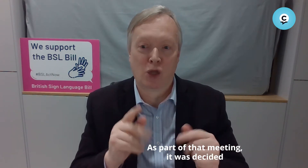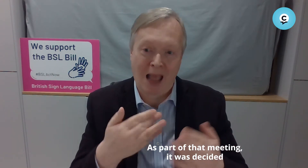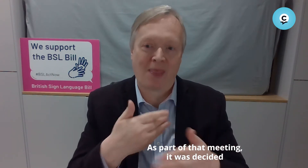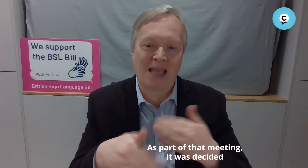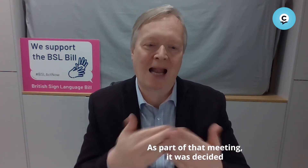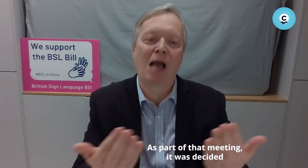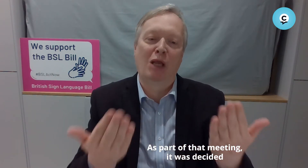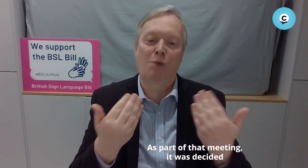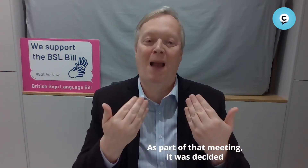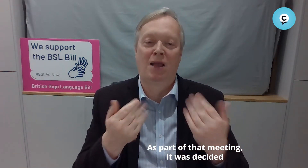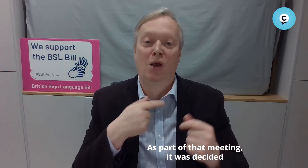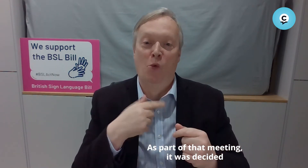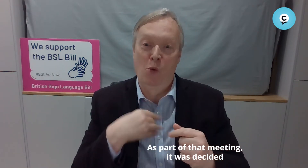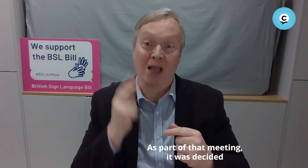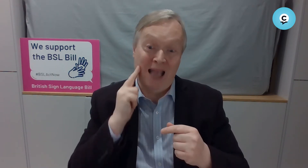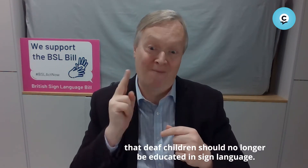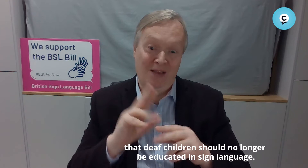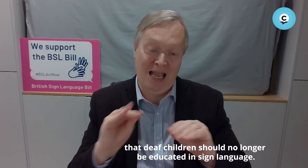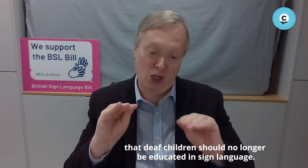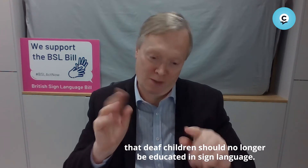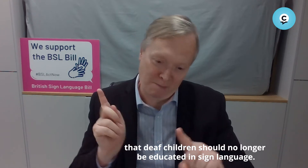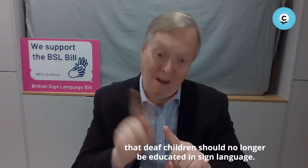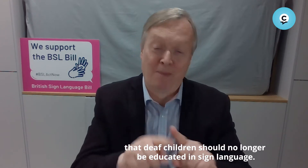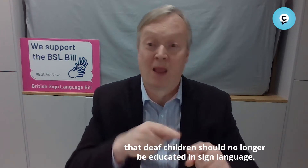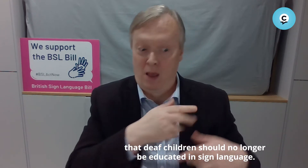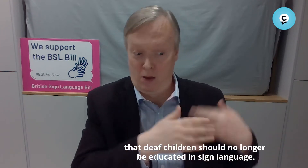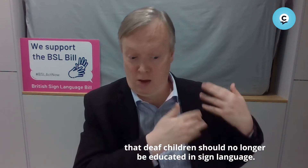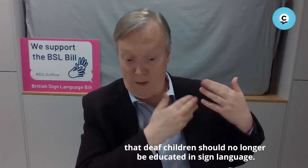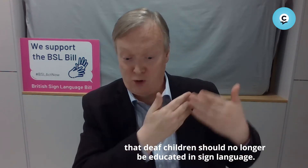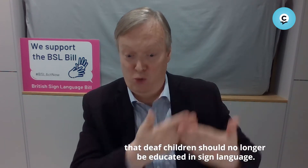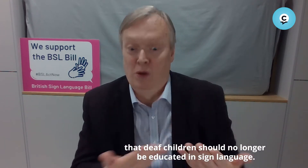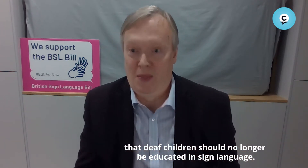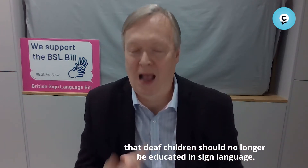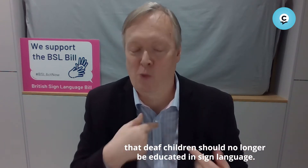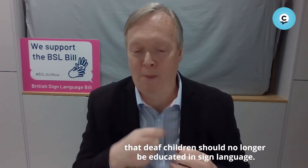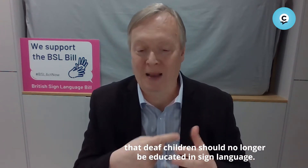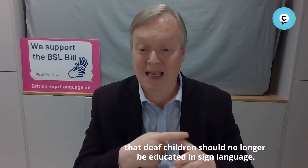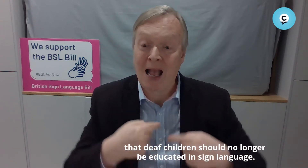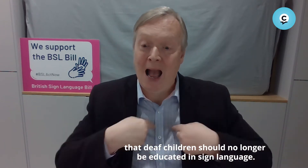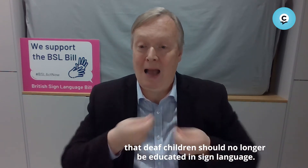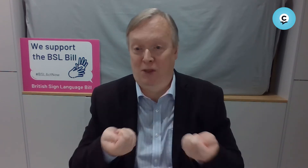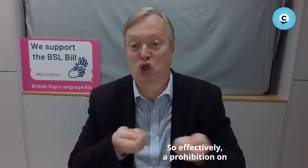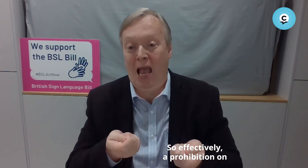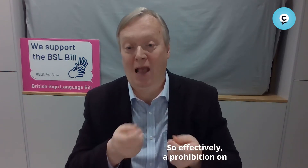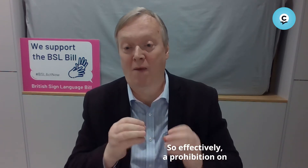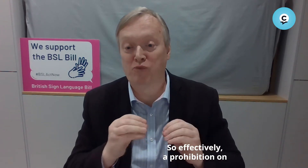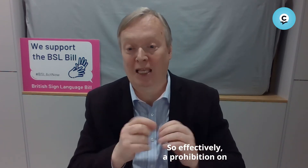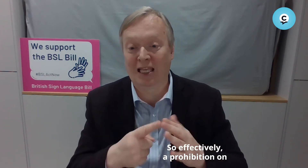that meeting, it was decided that deaf children should no longer be educated in sign language. So, effectively, a